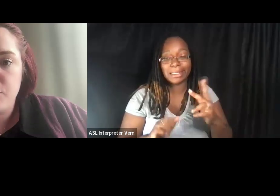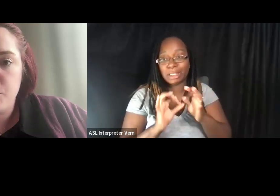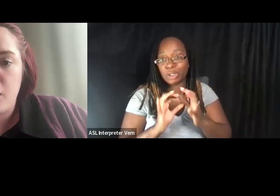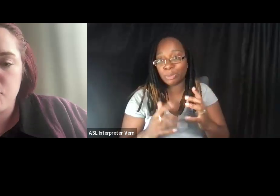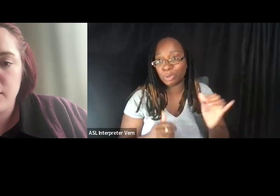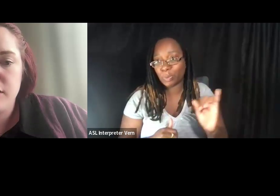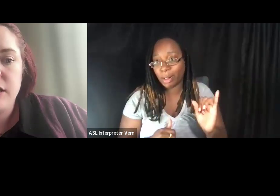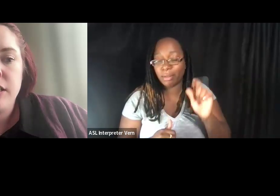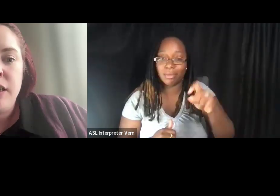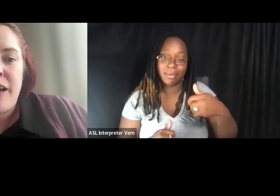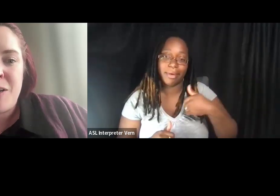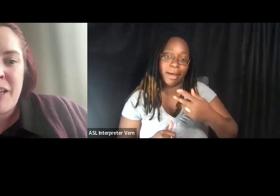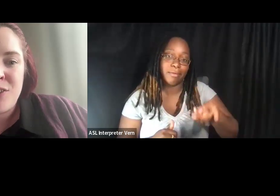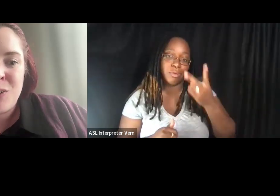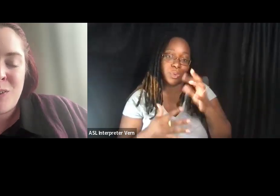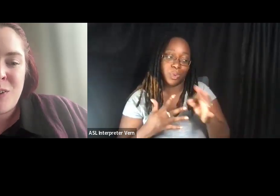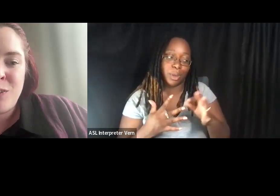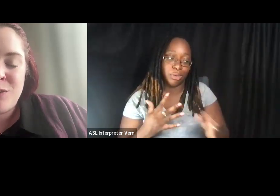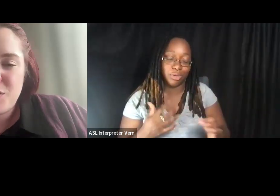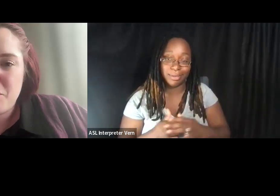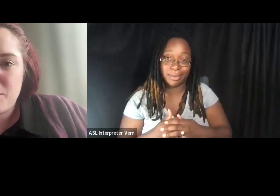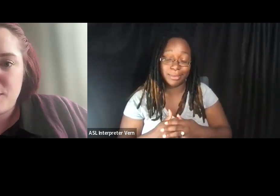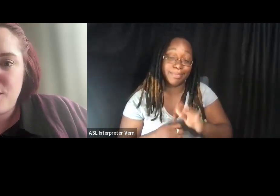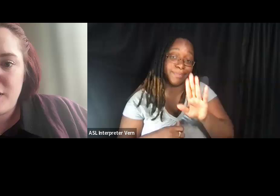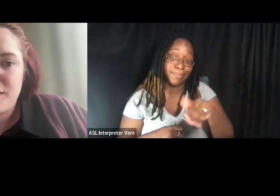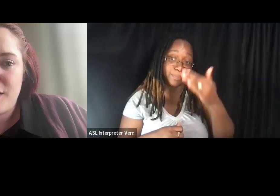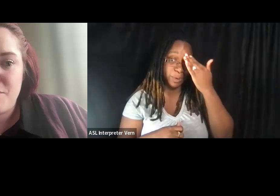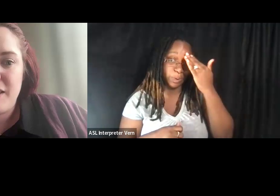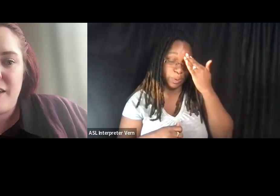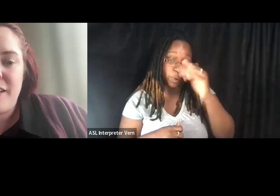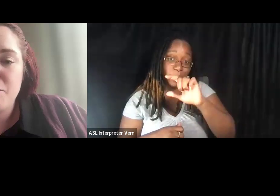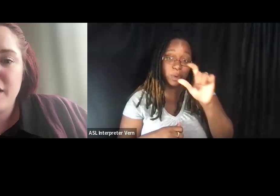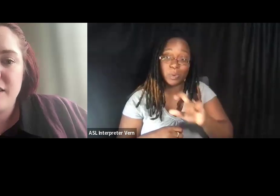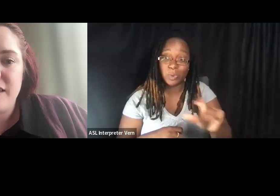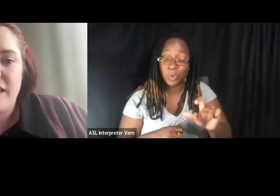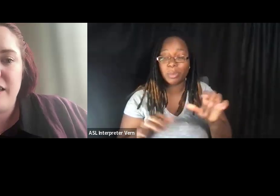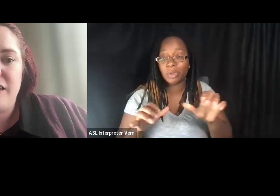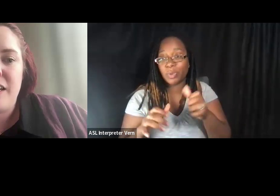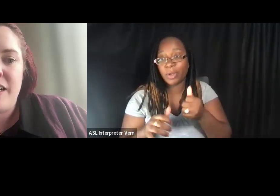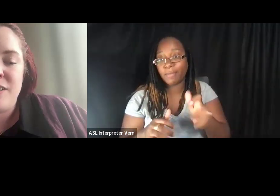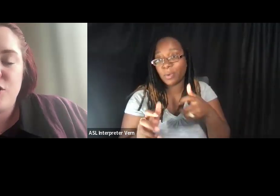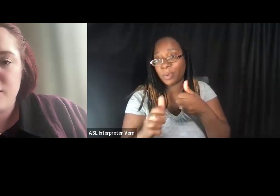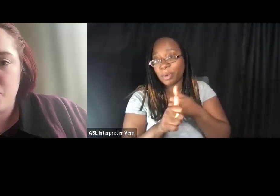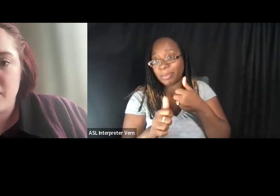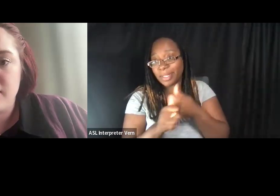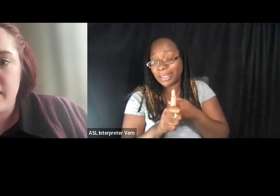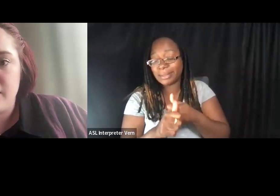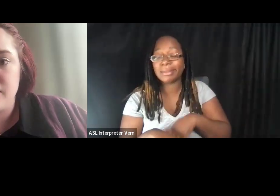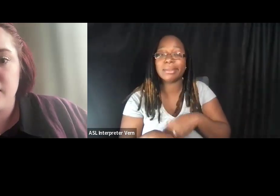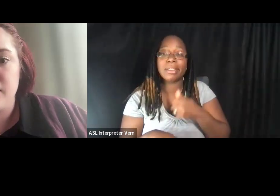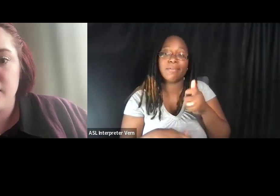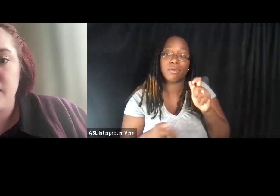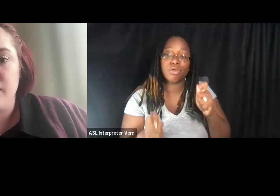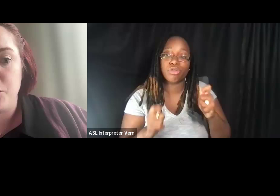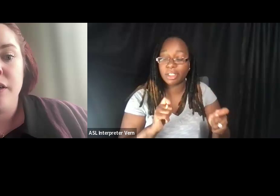should have two options. As you all know, Zoom has been doing some updates and has changed some of the